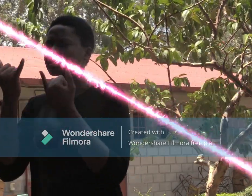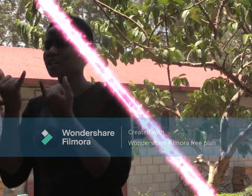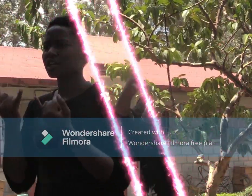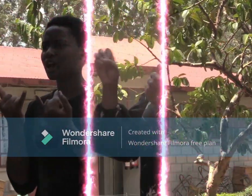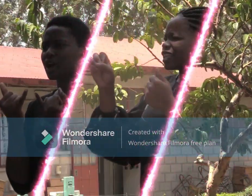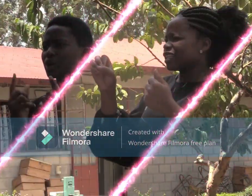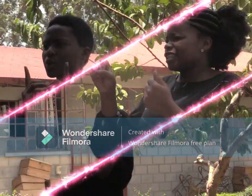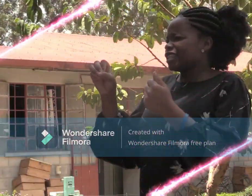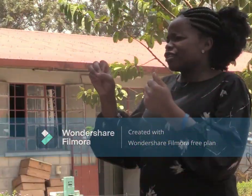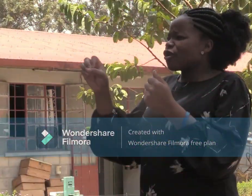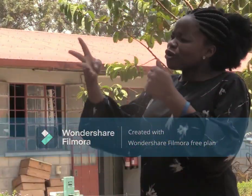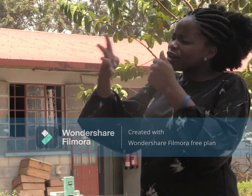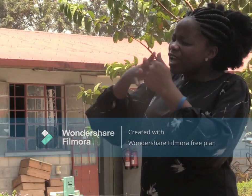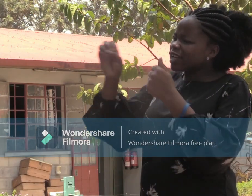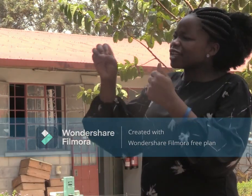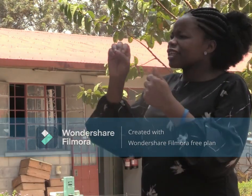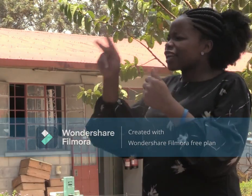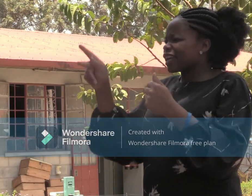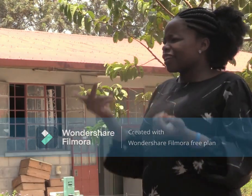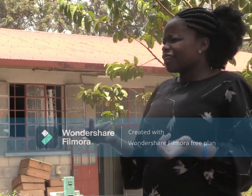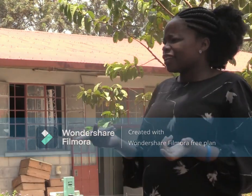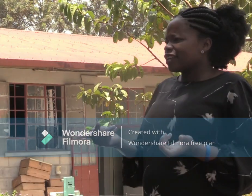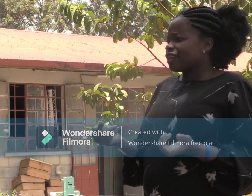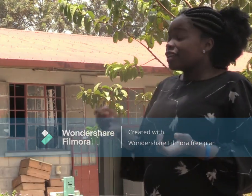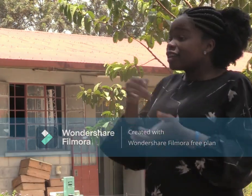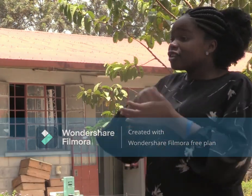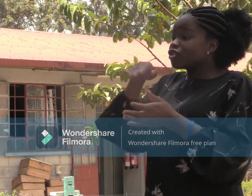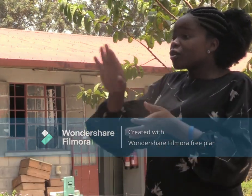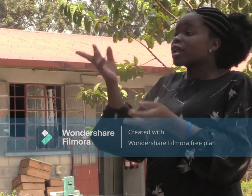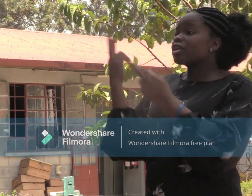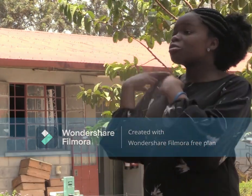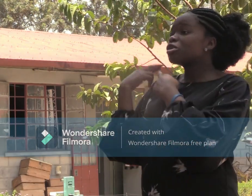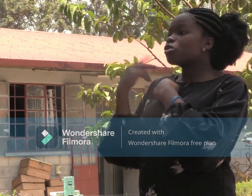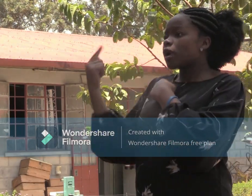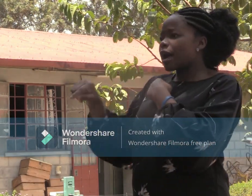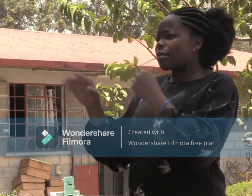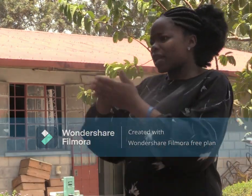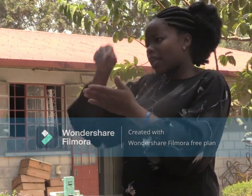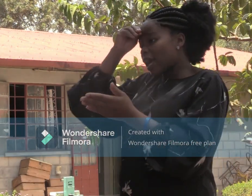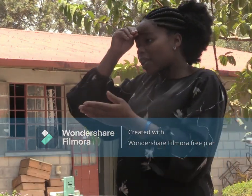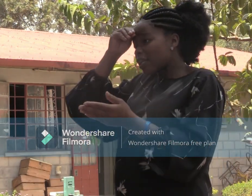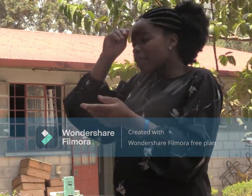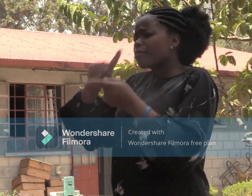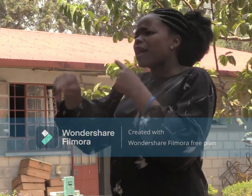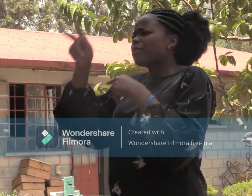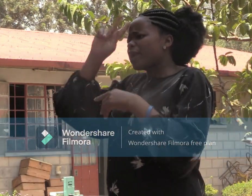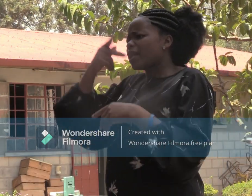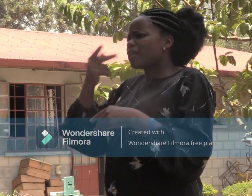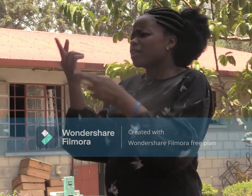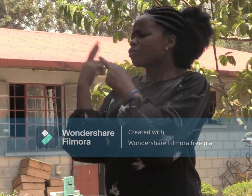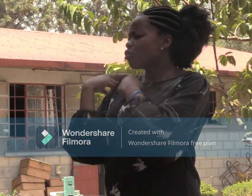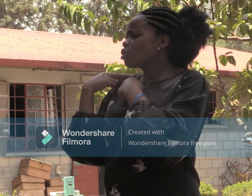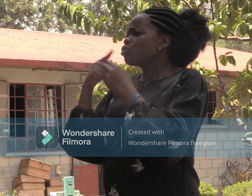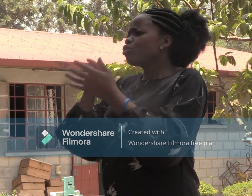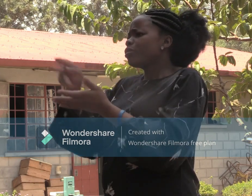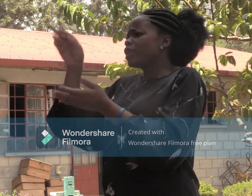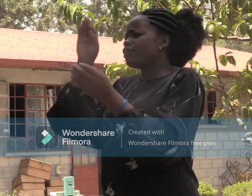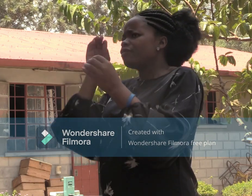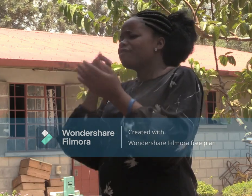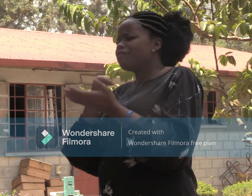Now, and through this, we have seen so many experts who have come out of this institution, and they are